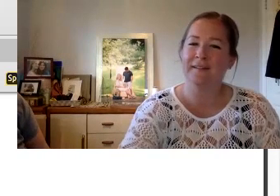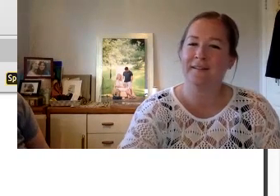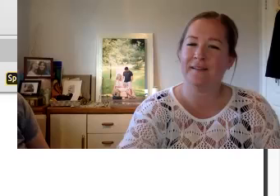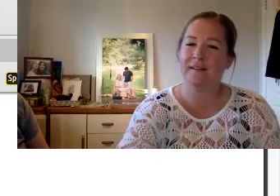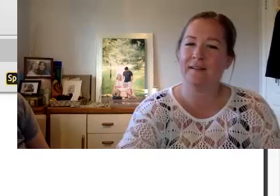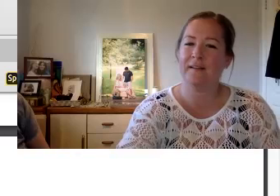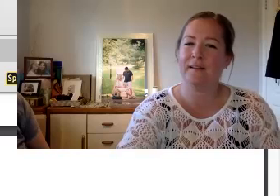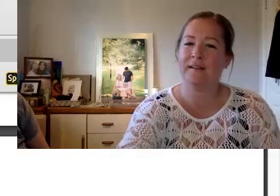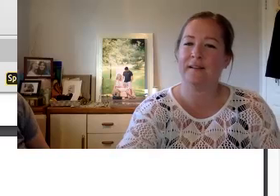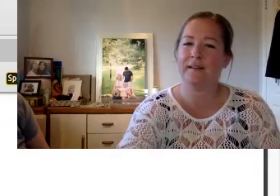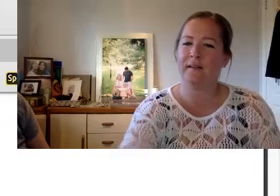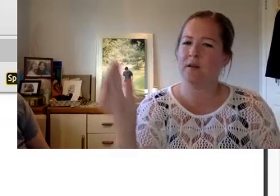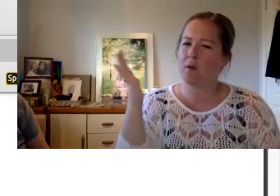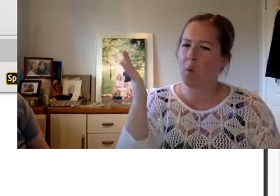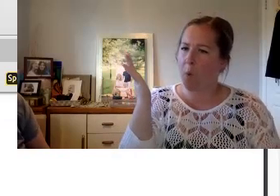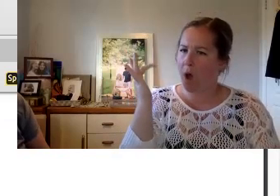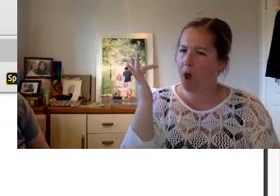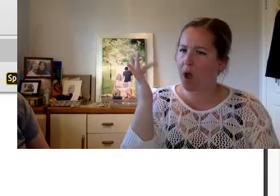Who.